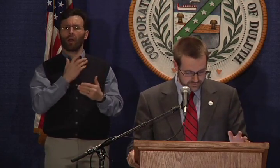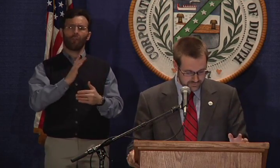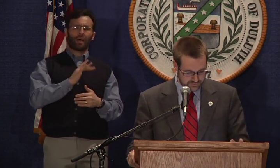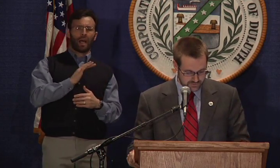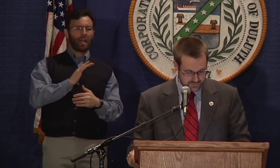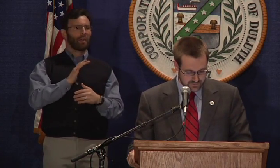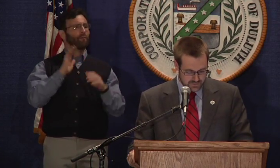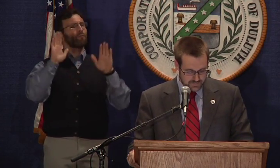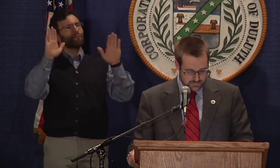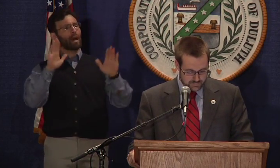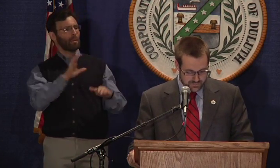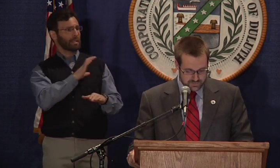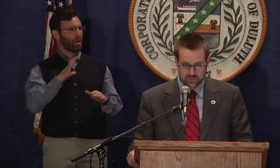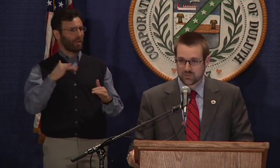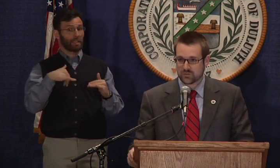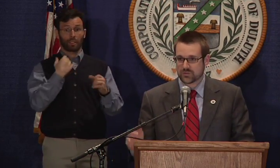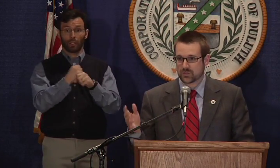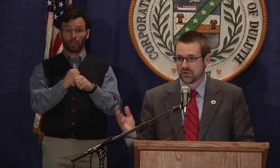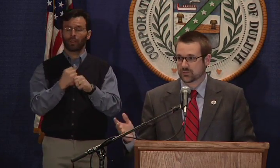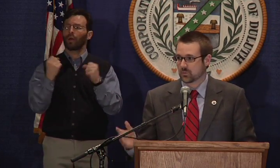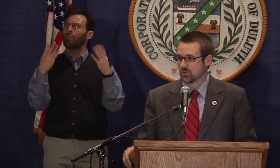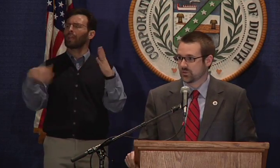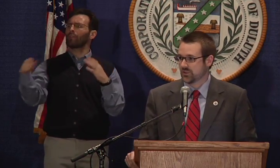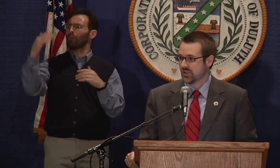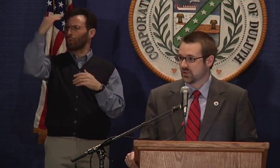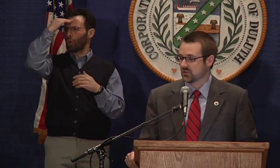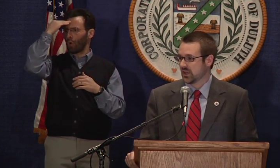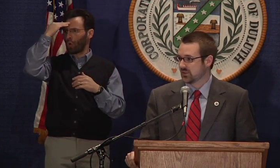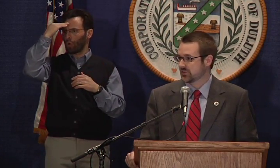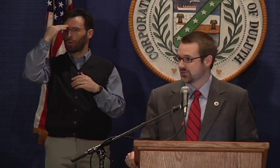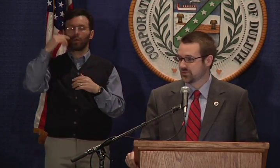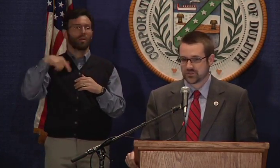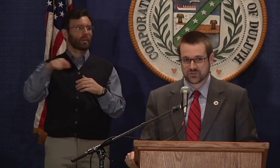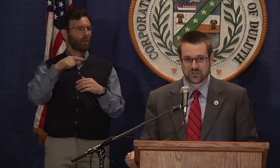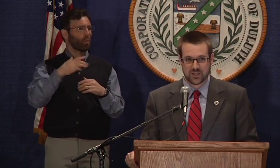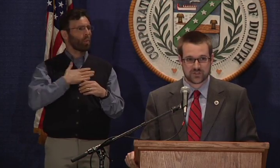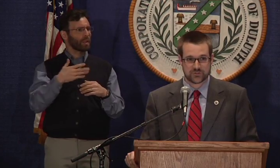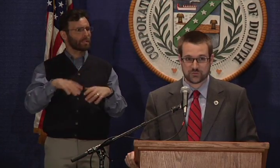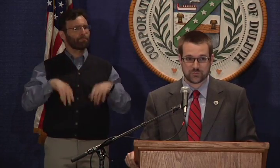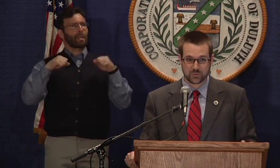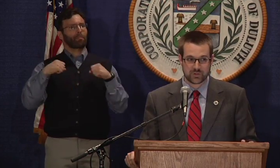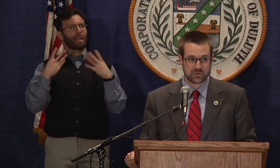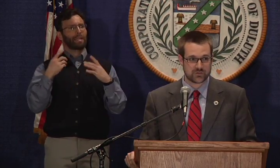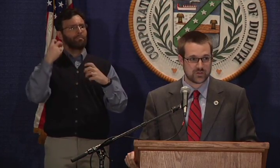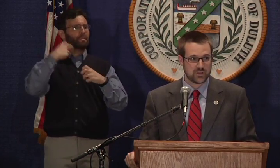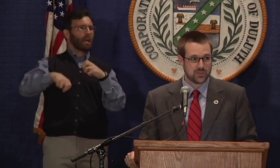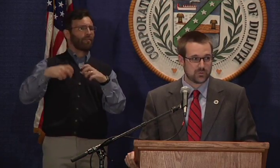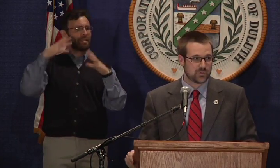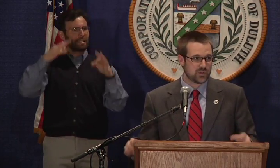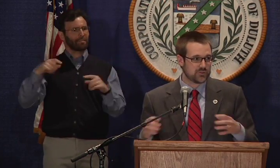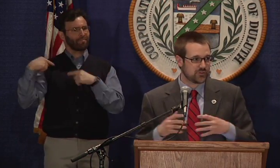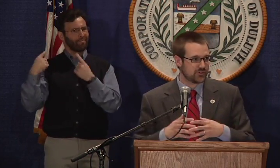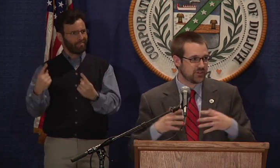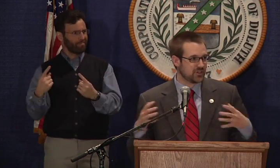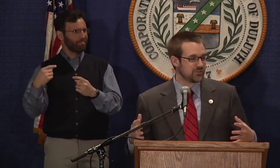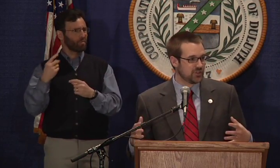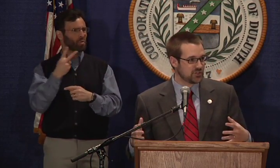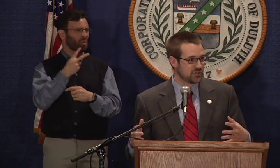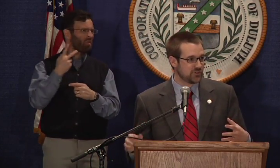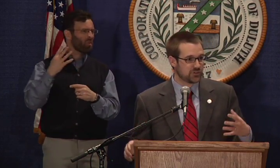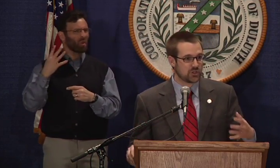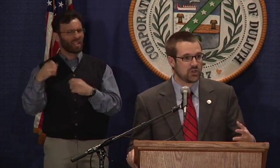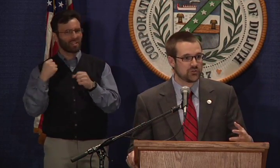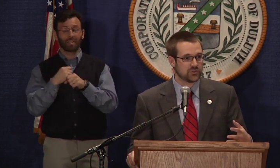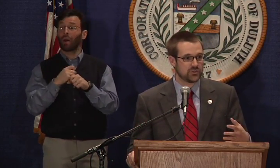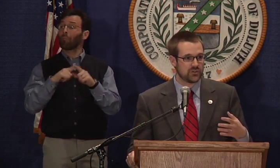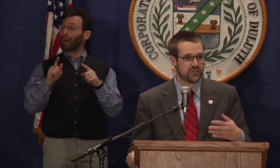fabulous council this year. Many know that our mayor has been willing to take on a lot of tough decisions in the last 2 to 4 years. But what also doesn't get enough